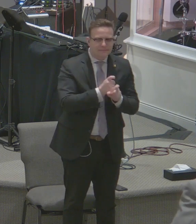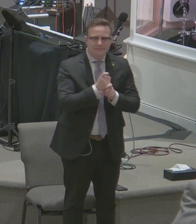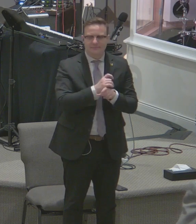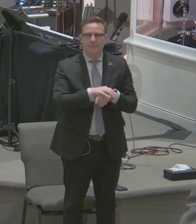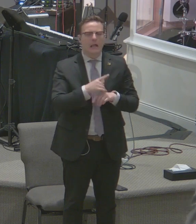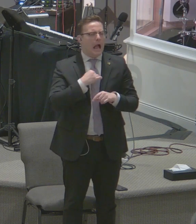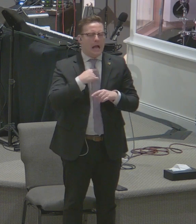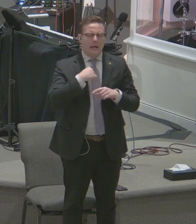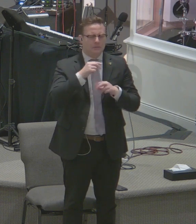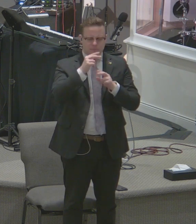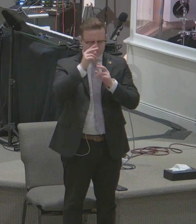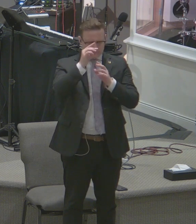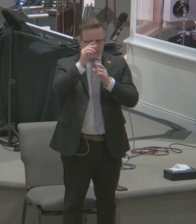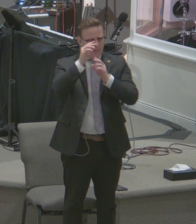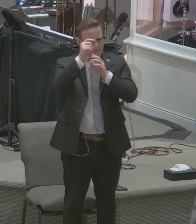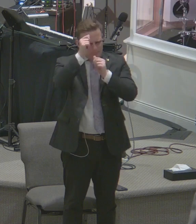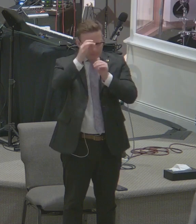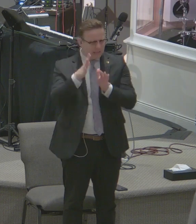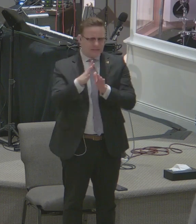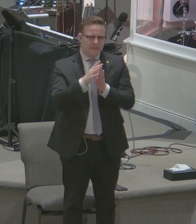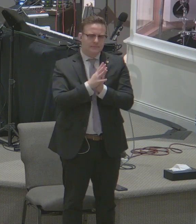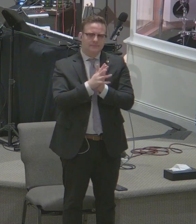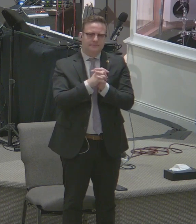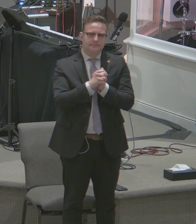I am so blessed.